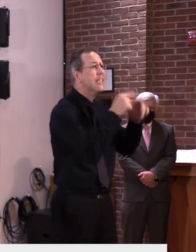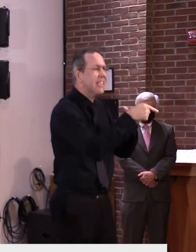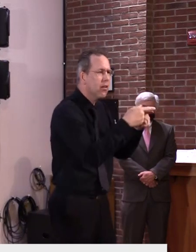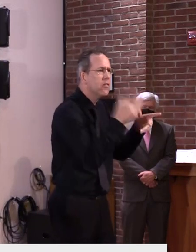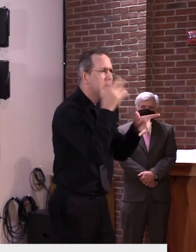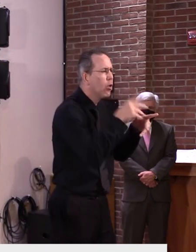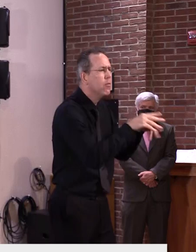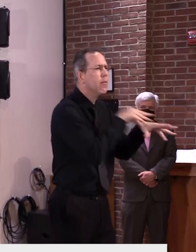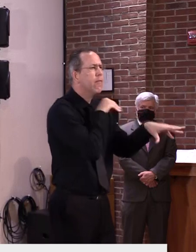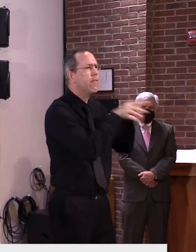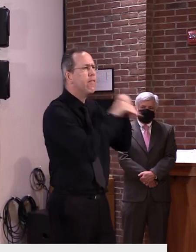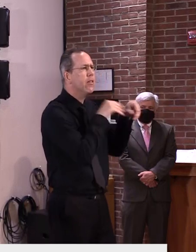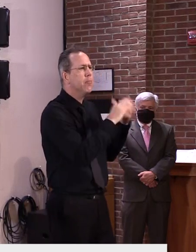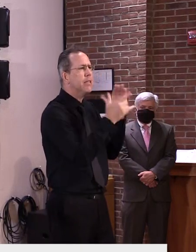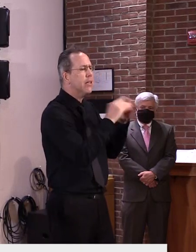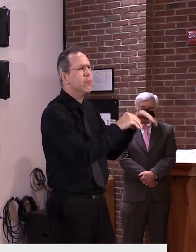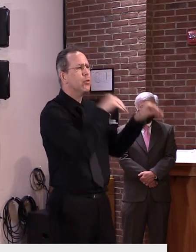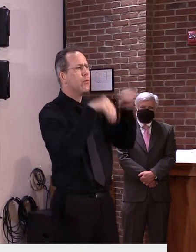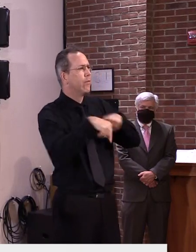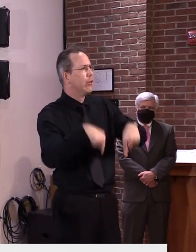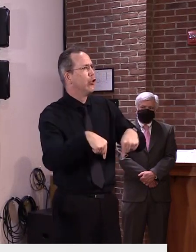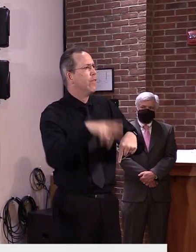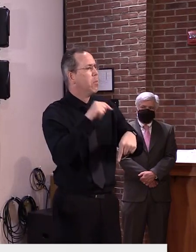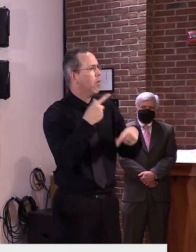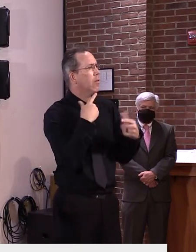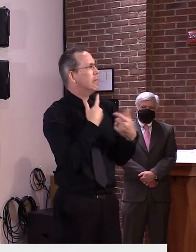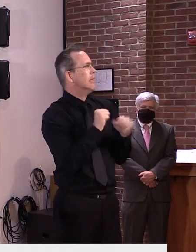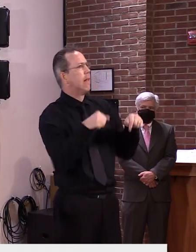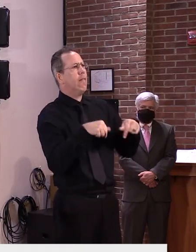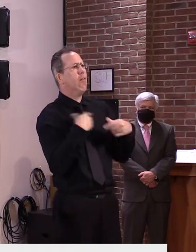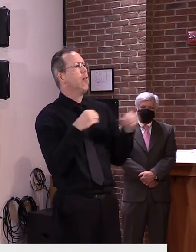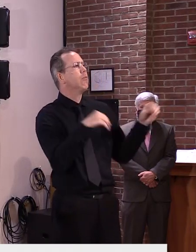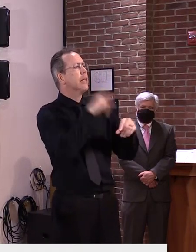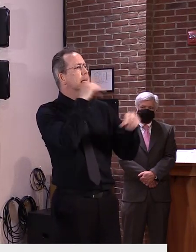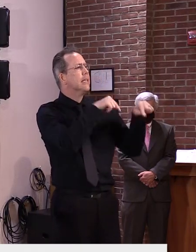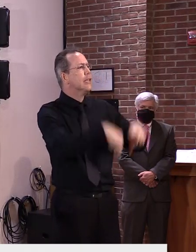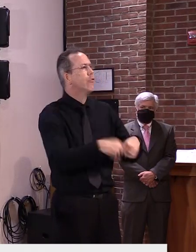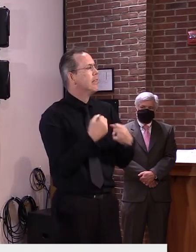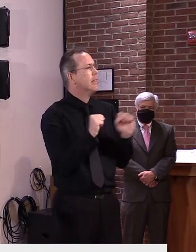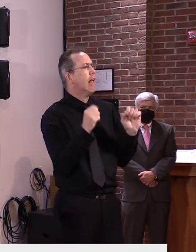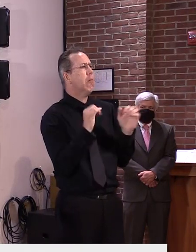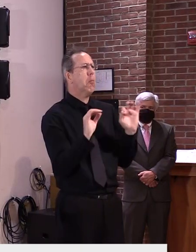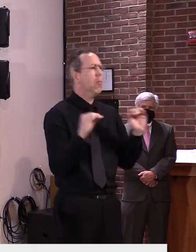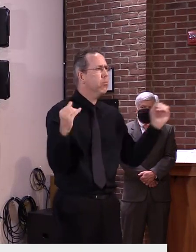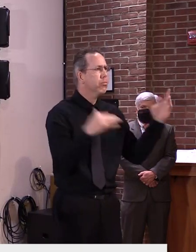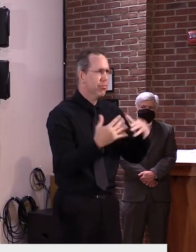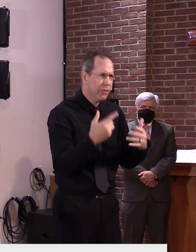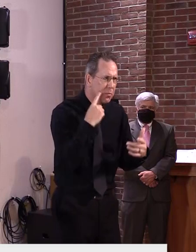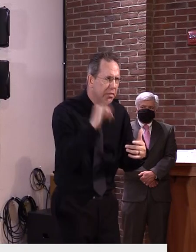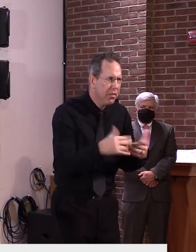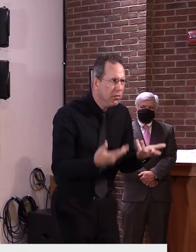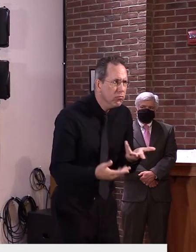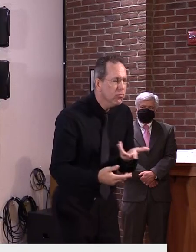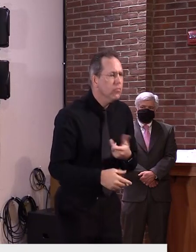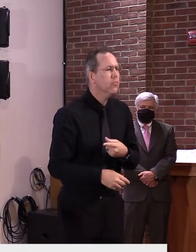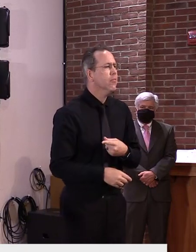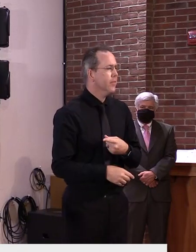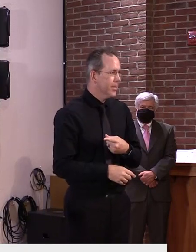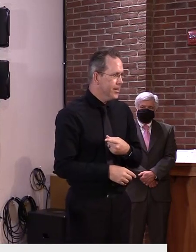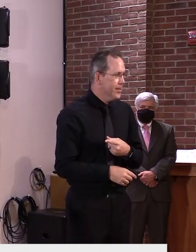that I can see, at least on a daily basis. I mean, obviously they're much higher than we are, but in